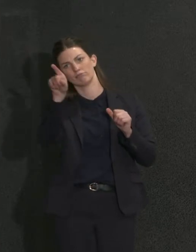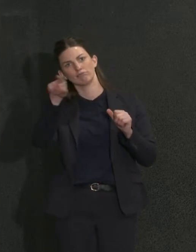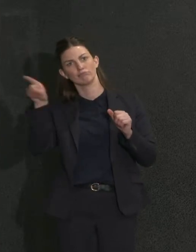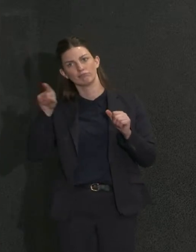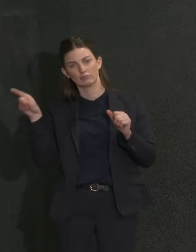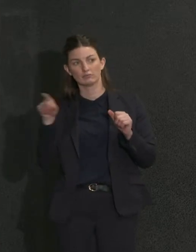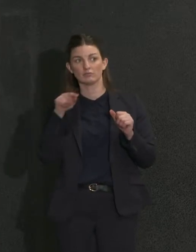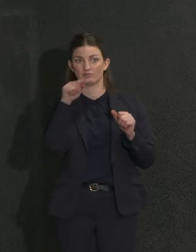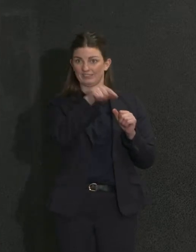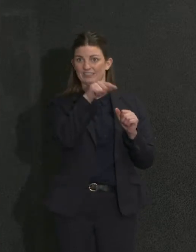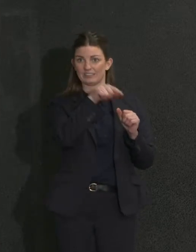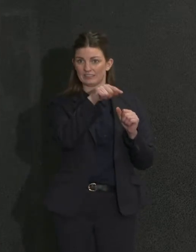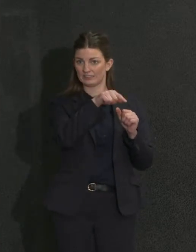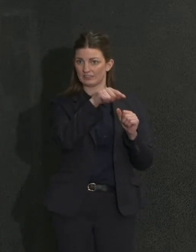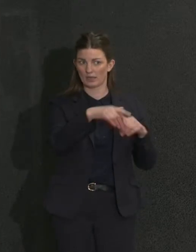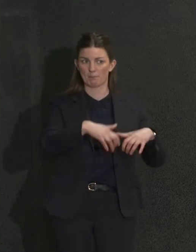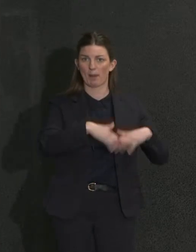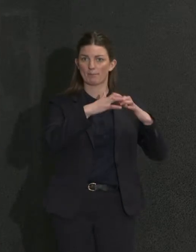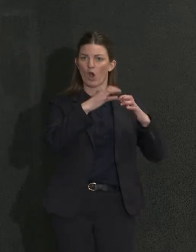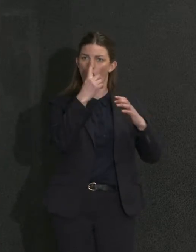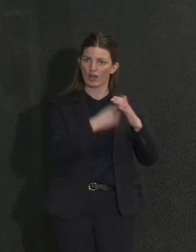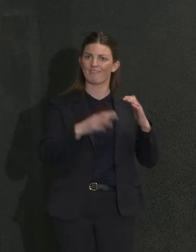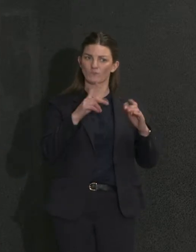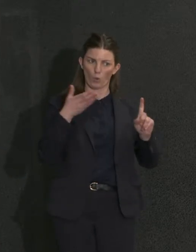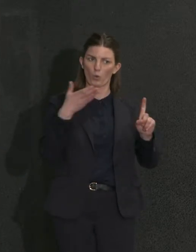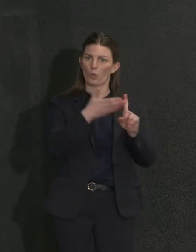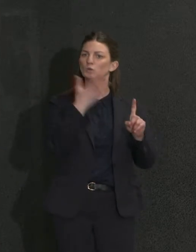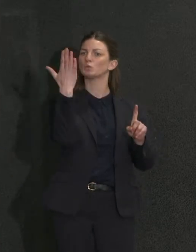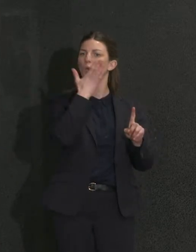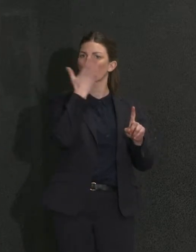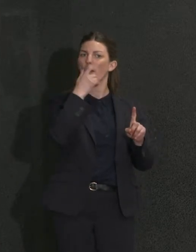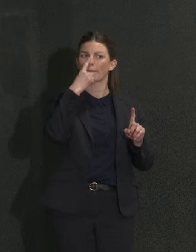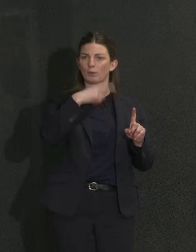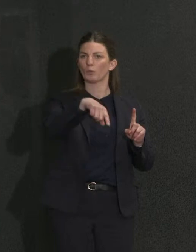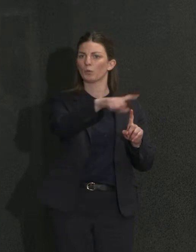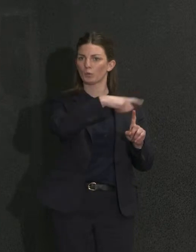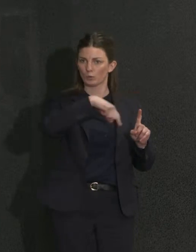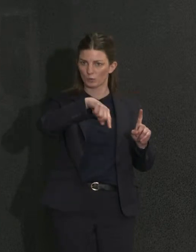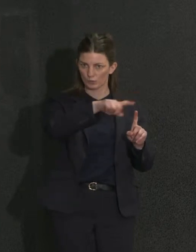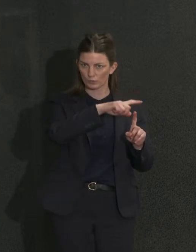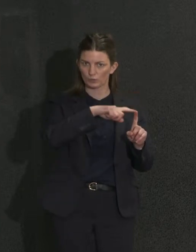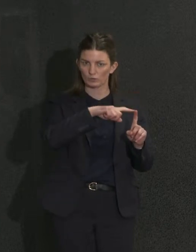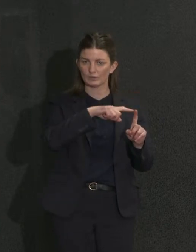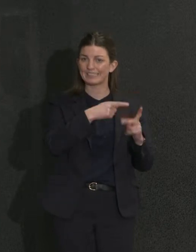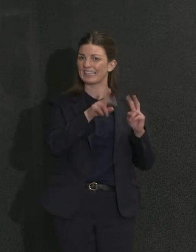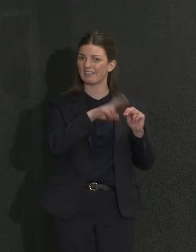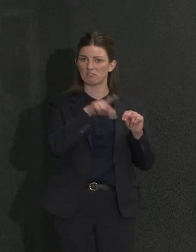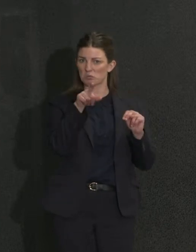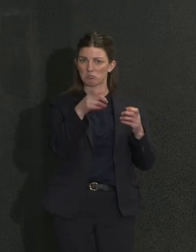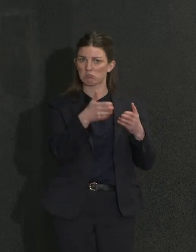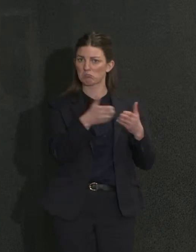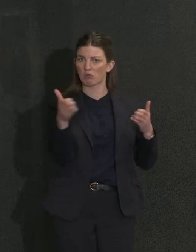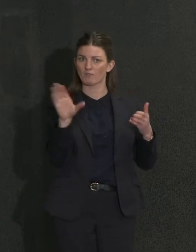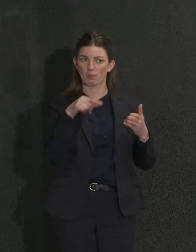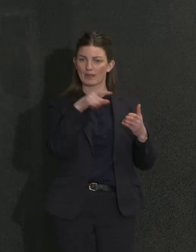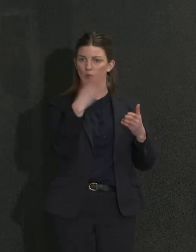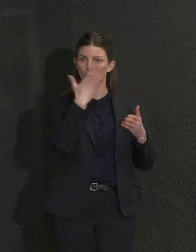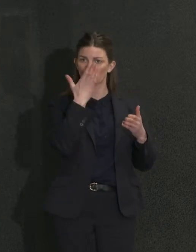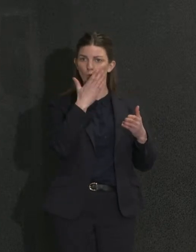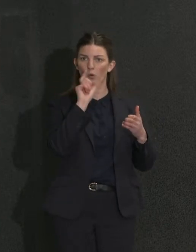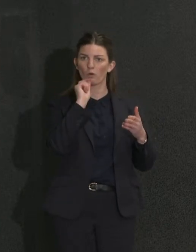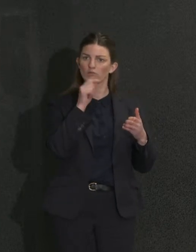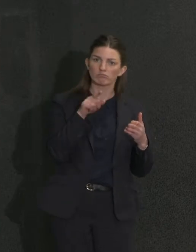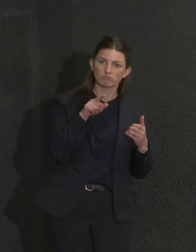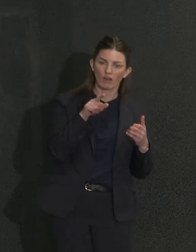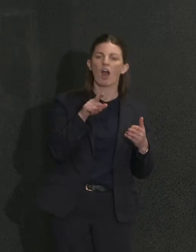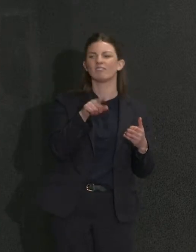vaccination in Victoria. That pop-up hub is only for members of the school community. If you're not a member of the school community, you will be redirected to